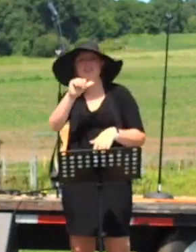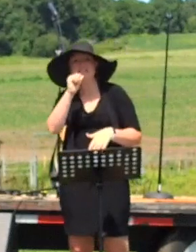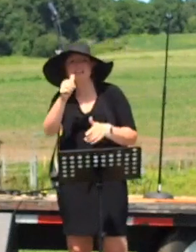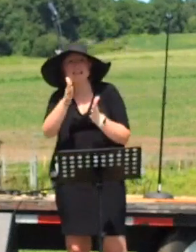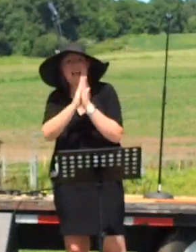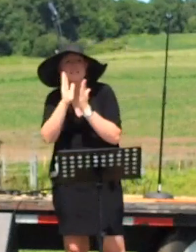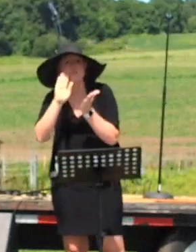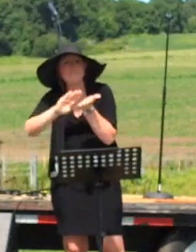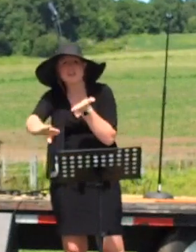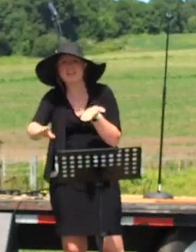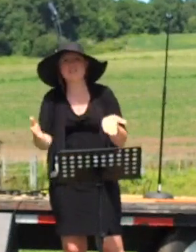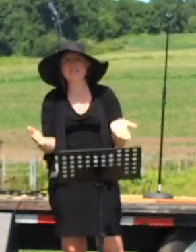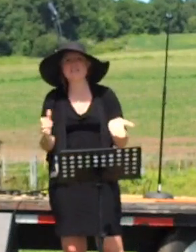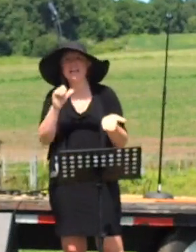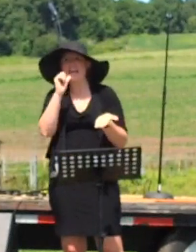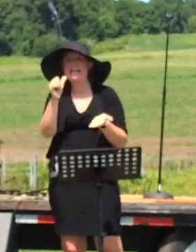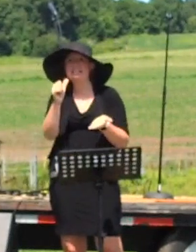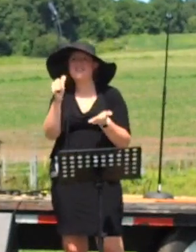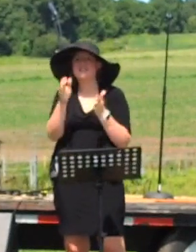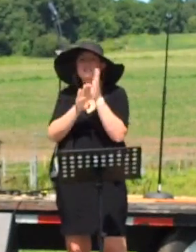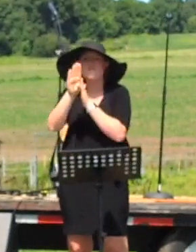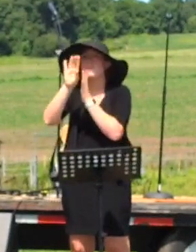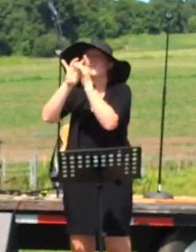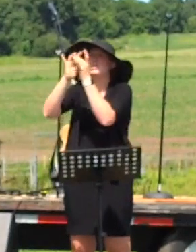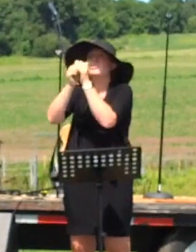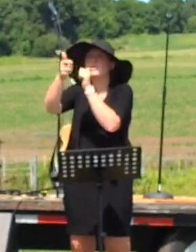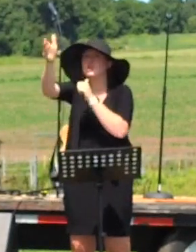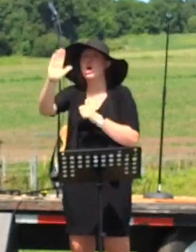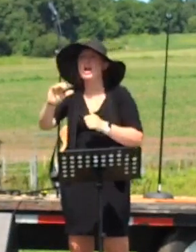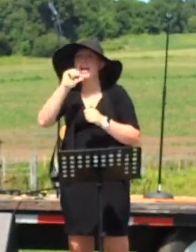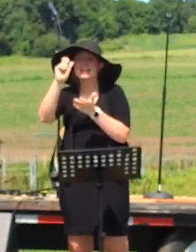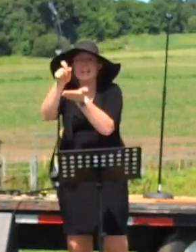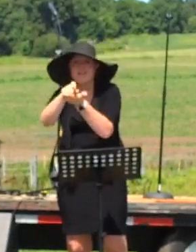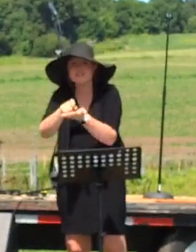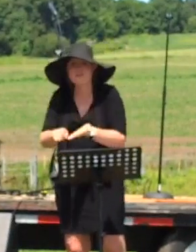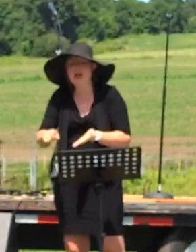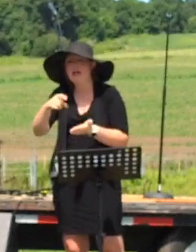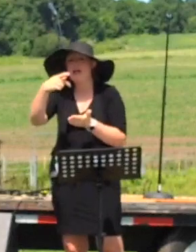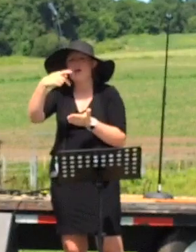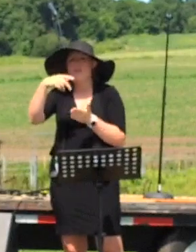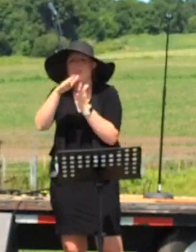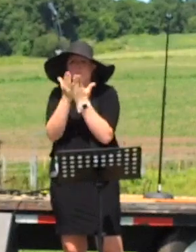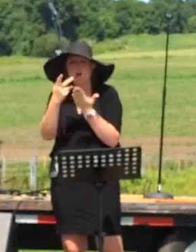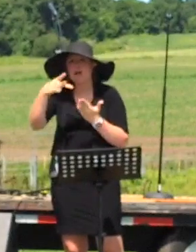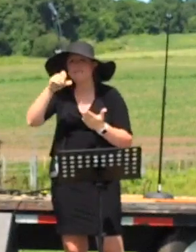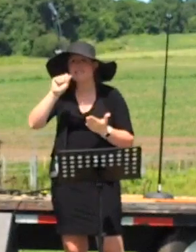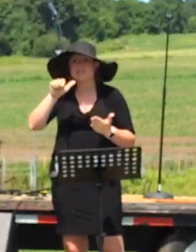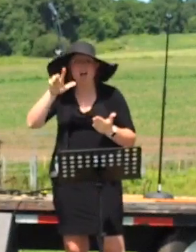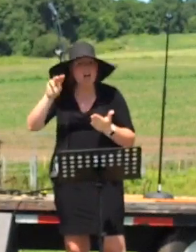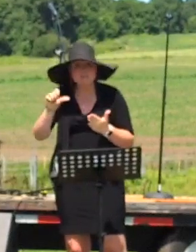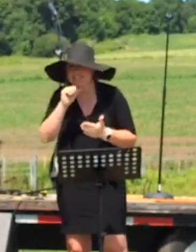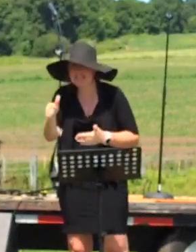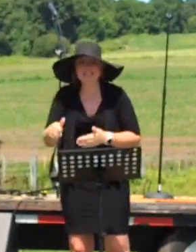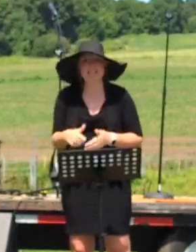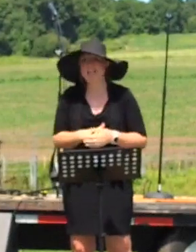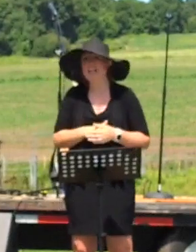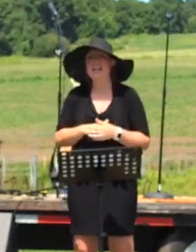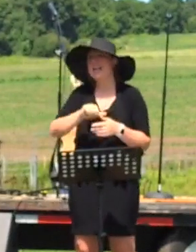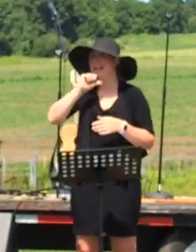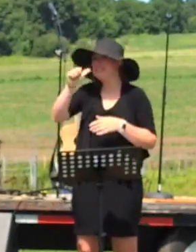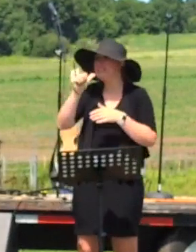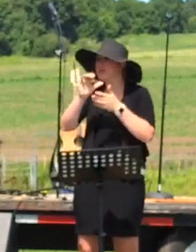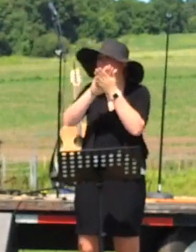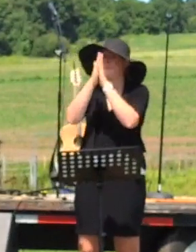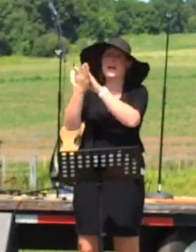He doesn't get his life right with God. He doesn't go on to write the book of Psalms, and he doesn't go on to govern